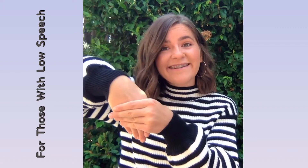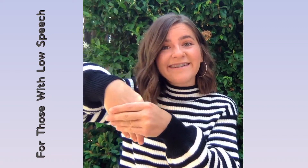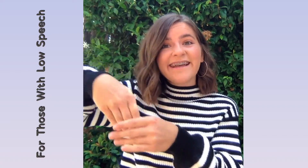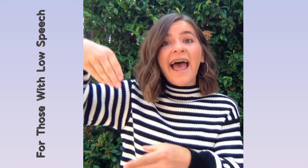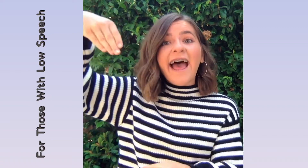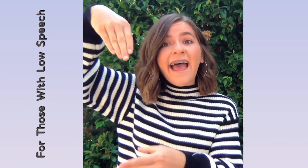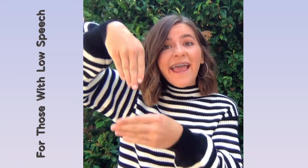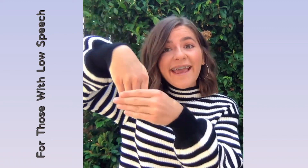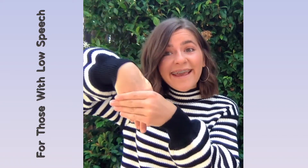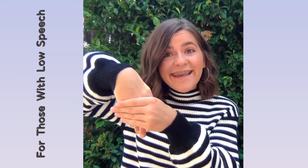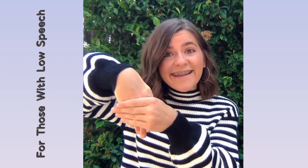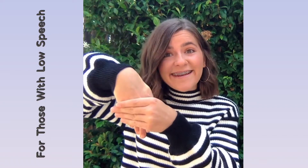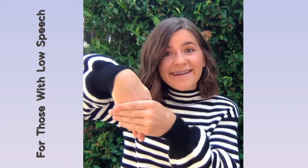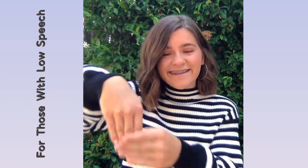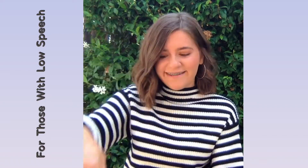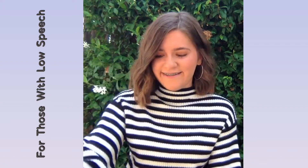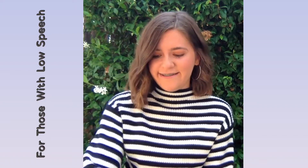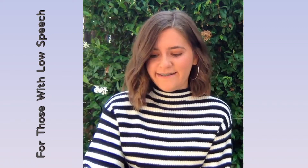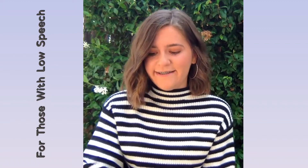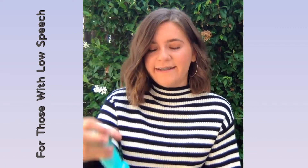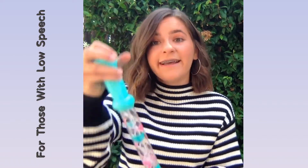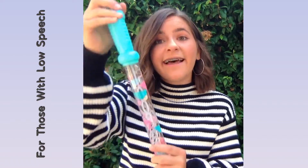In. In.